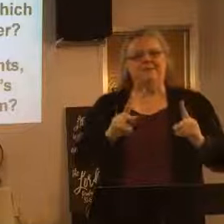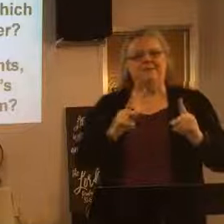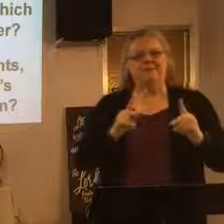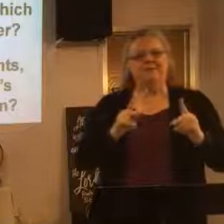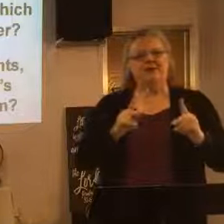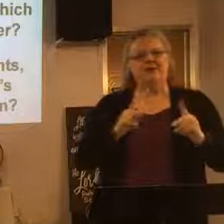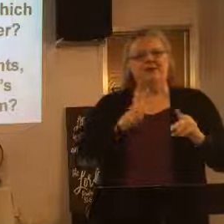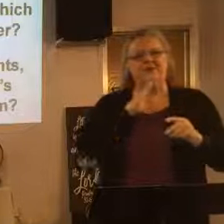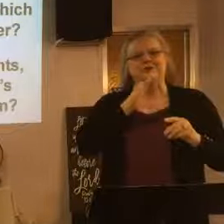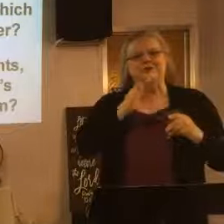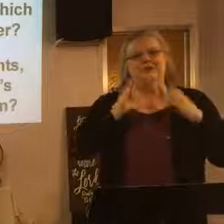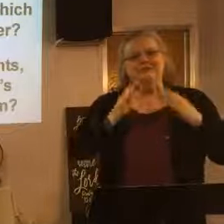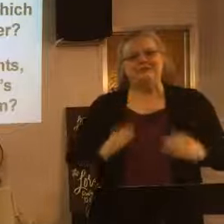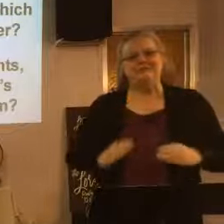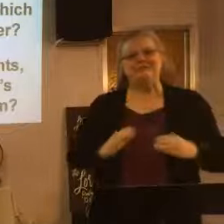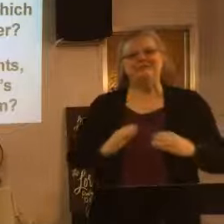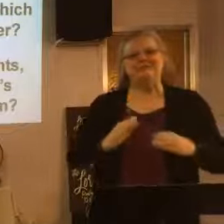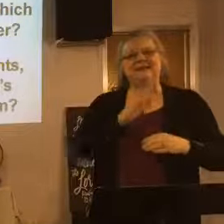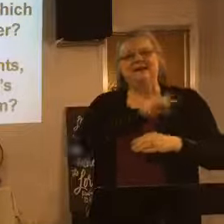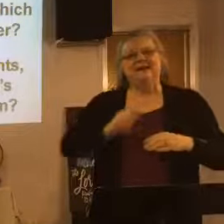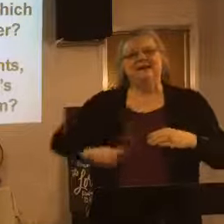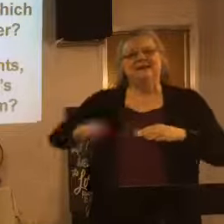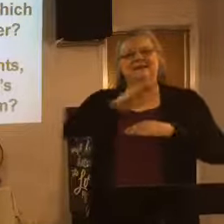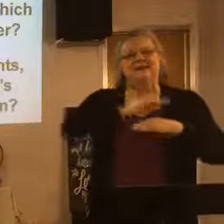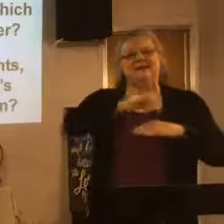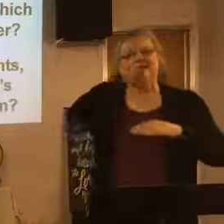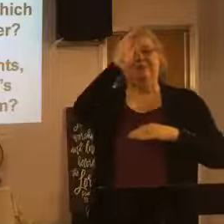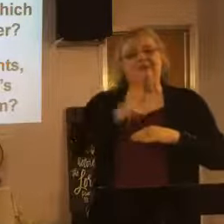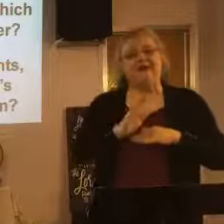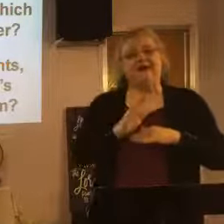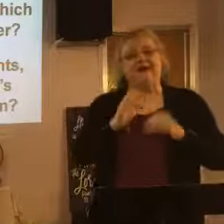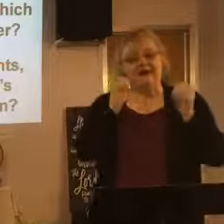citizen of the kingdom of God. With that,